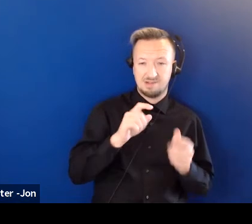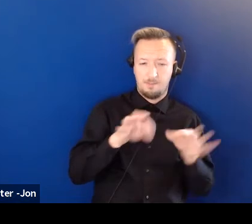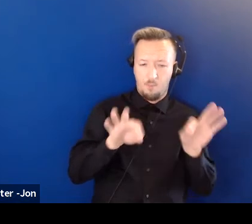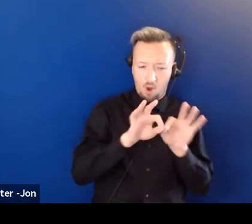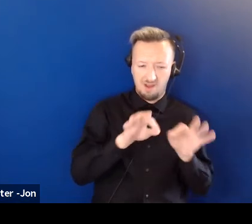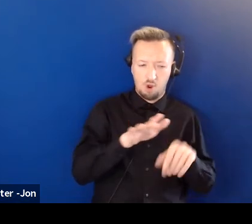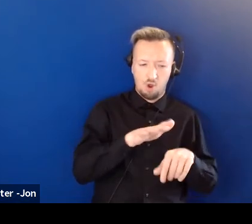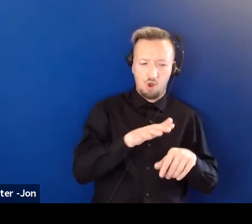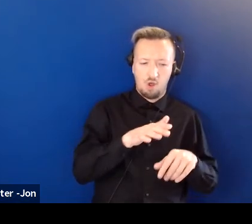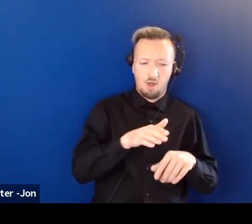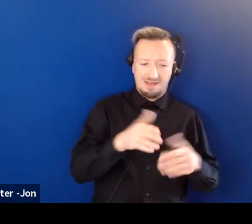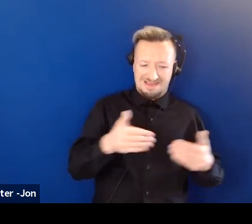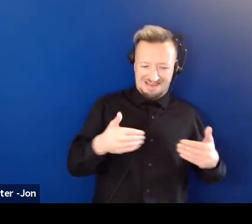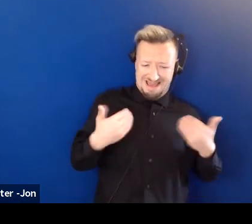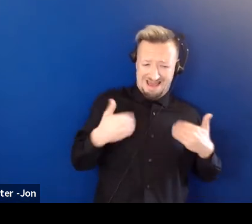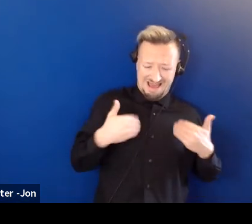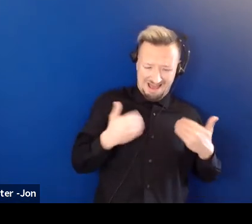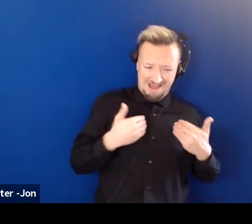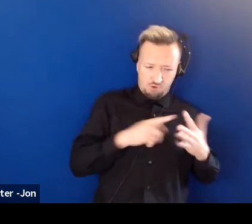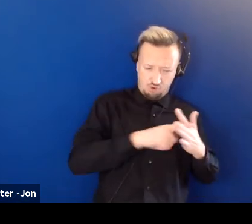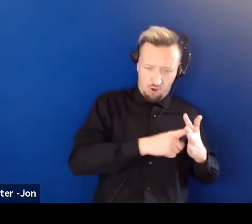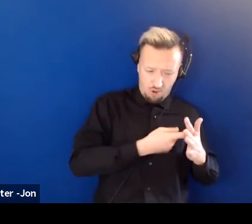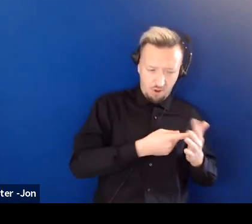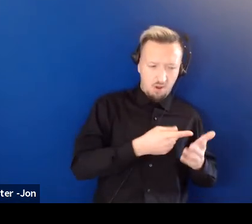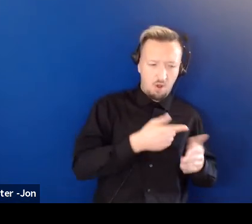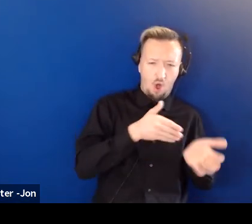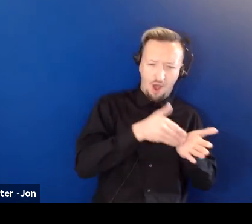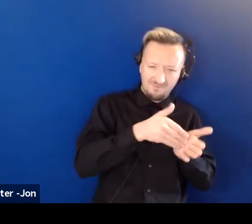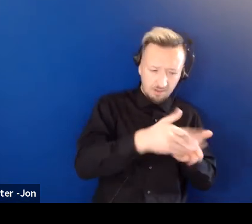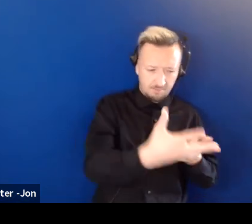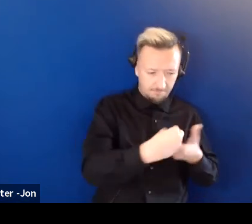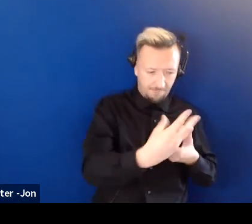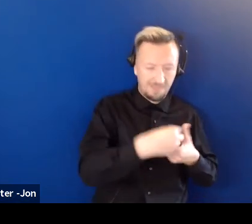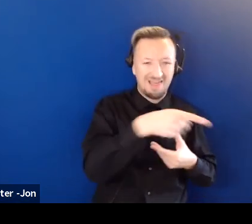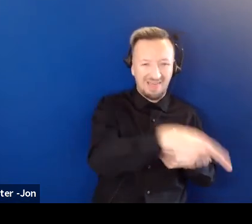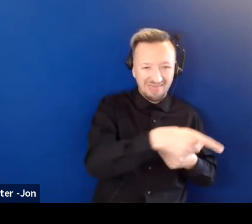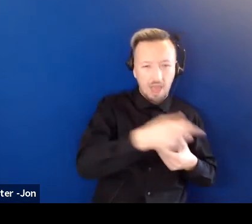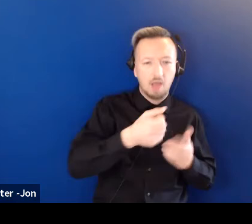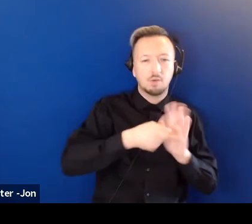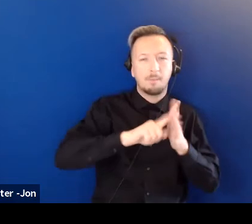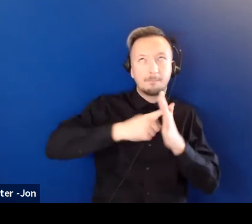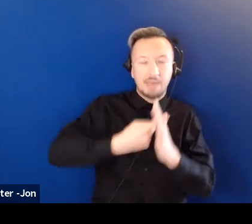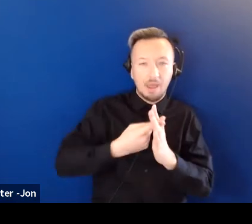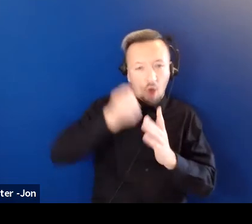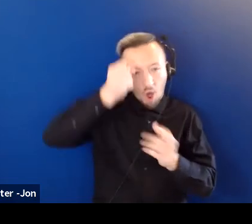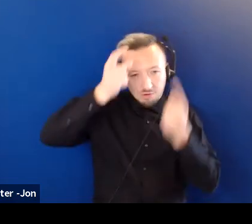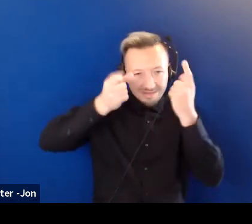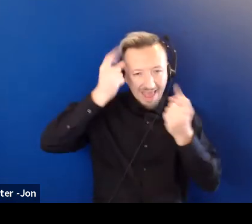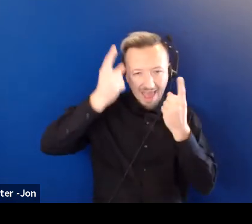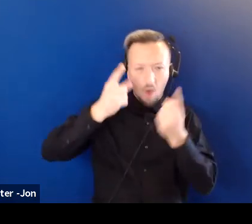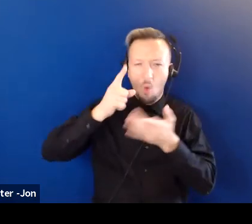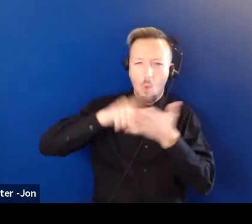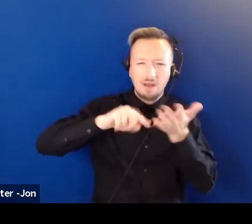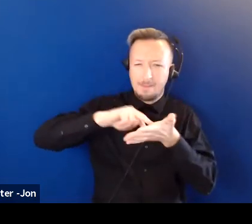leads to a better understanding of disabilities, a better understanding of services, and a better understanding of accommodations. And any and